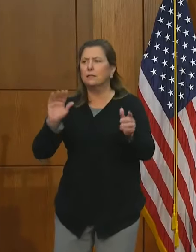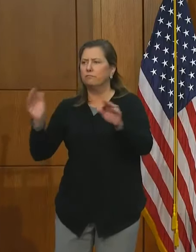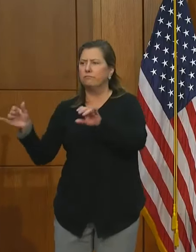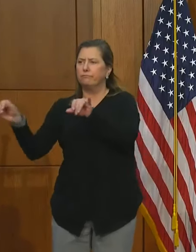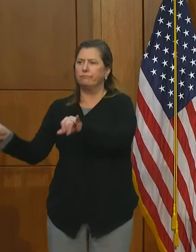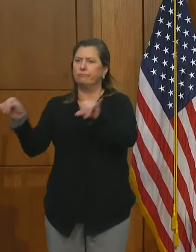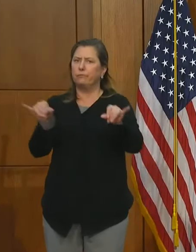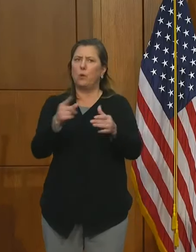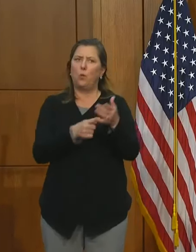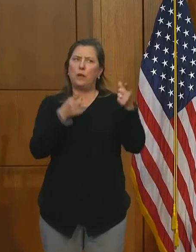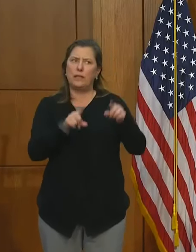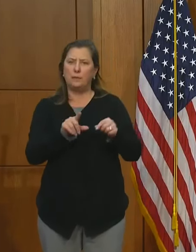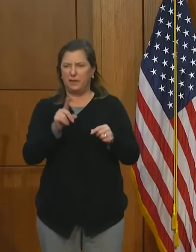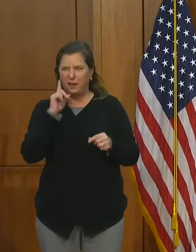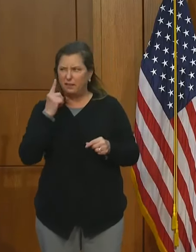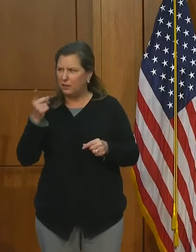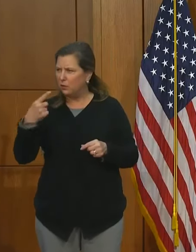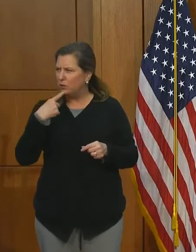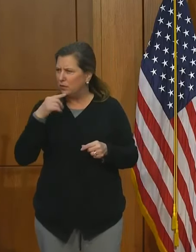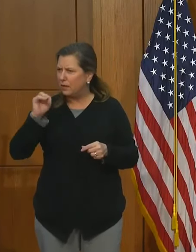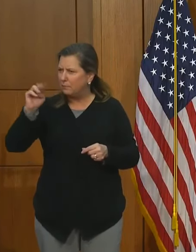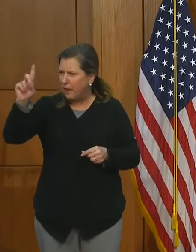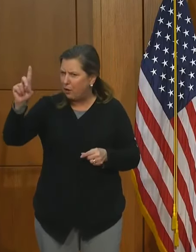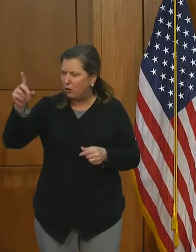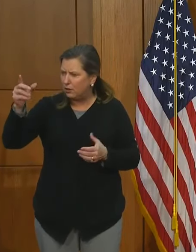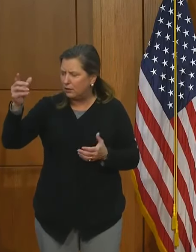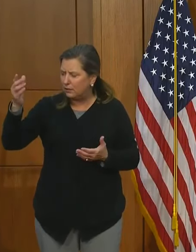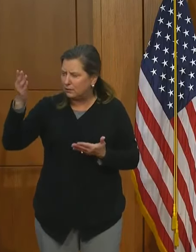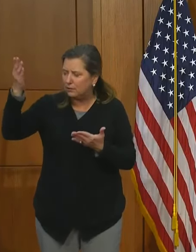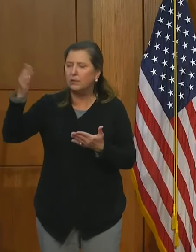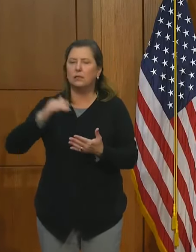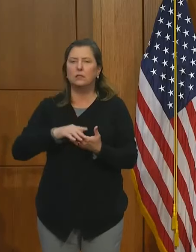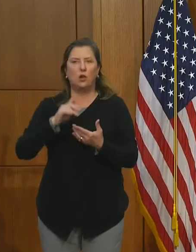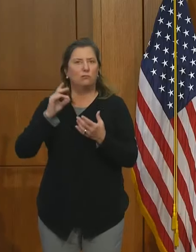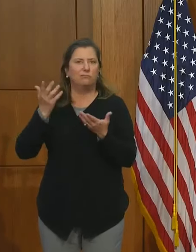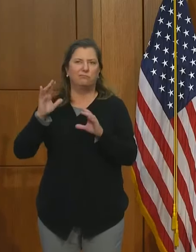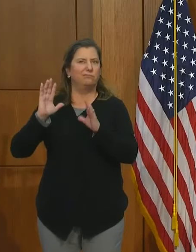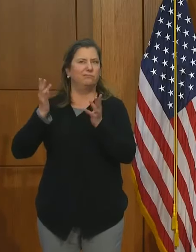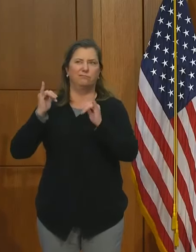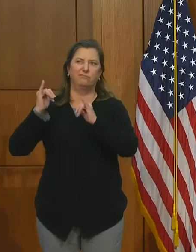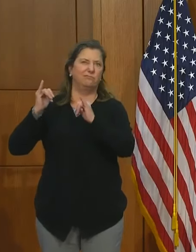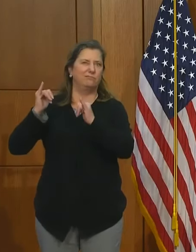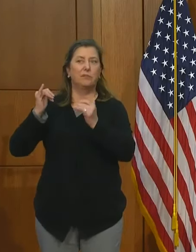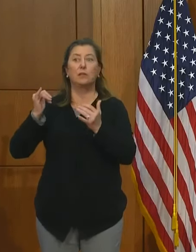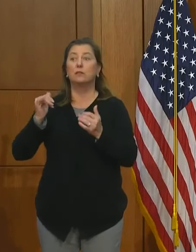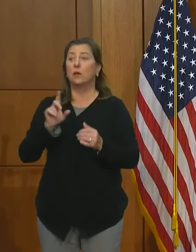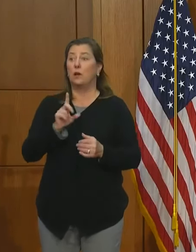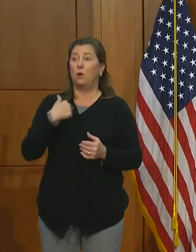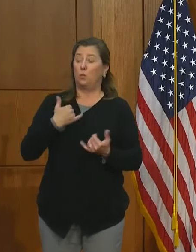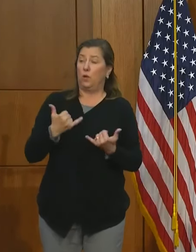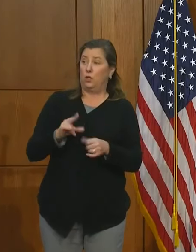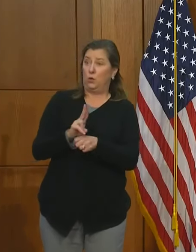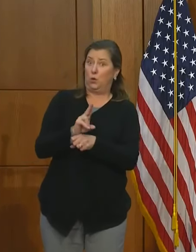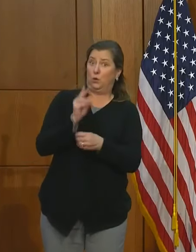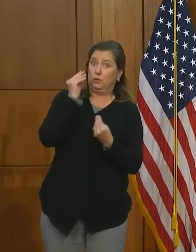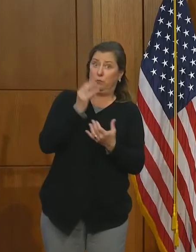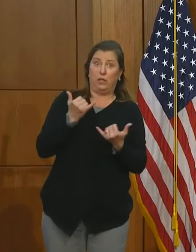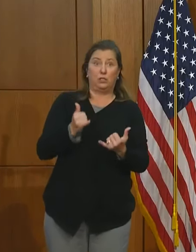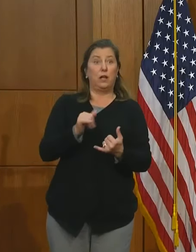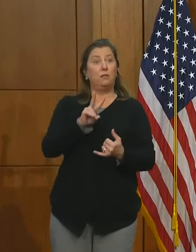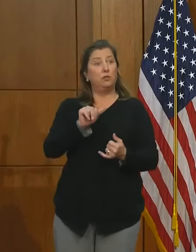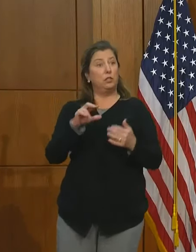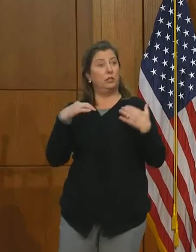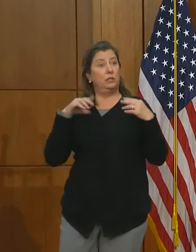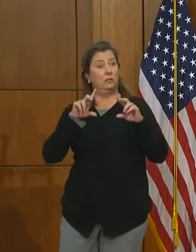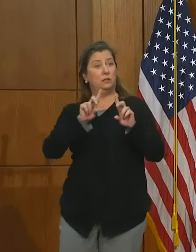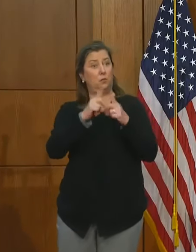to what's happening, I think you said, in Maryland. So we're using data now at the Virginia Department of Health